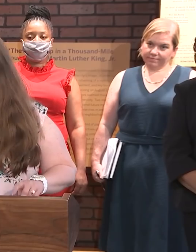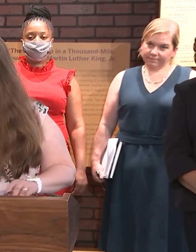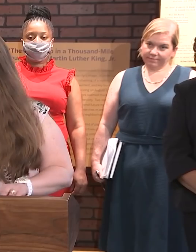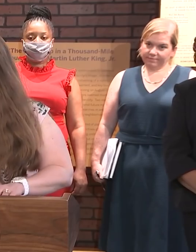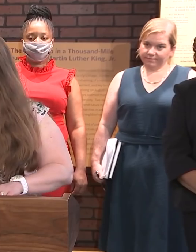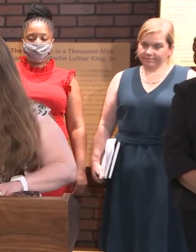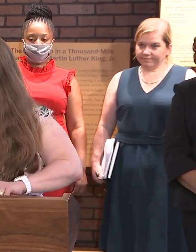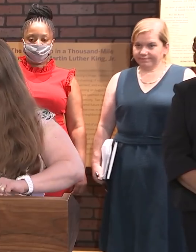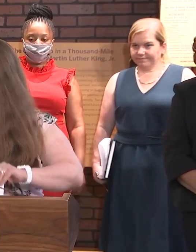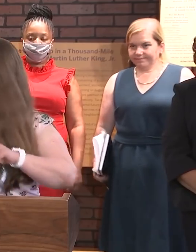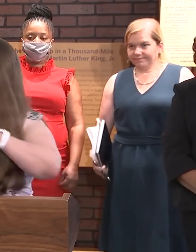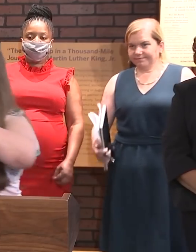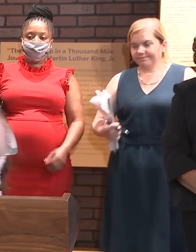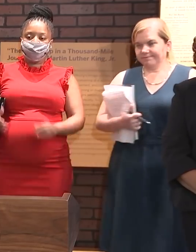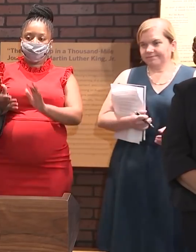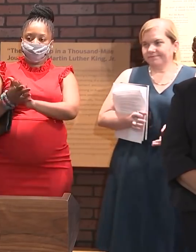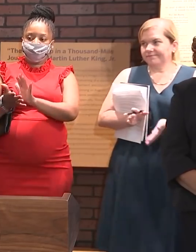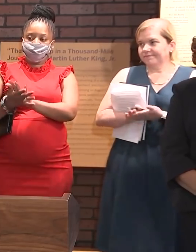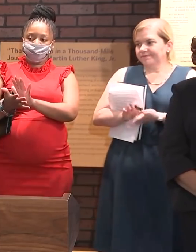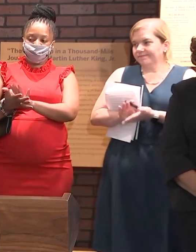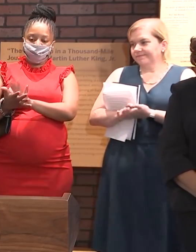Chicago.